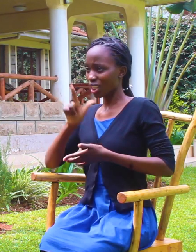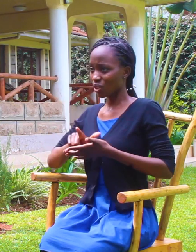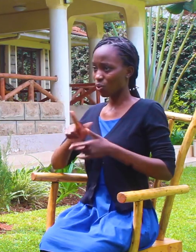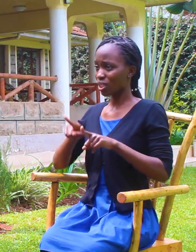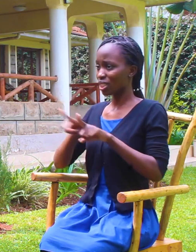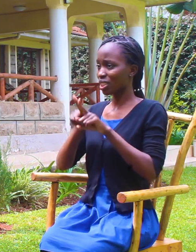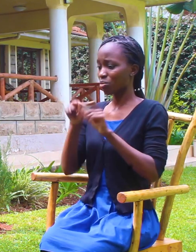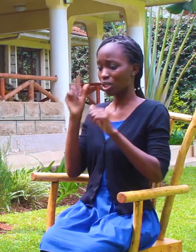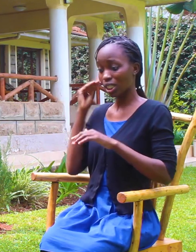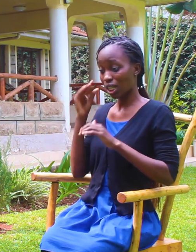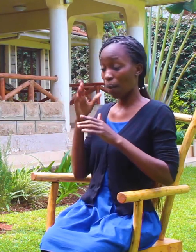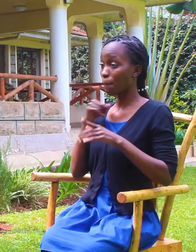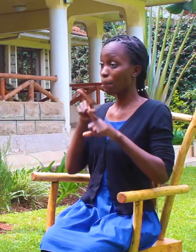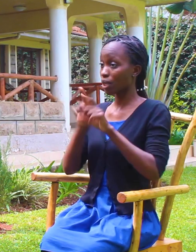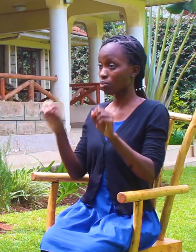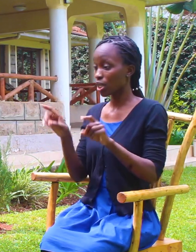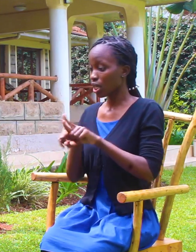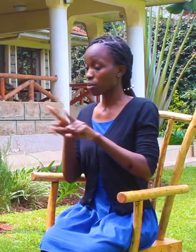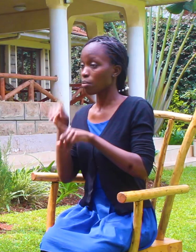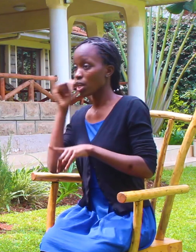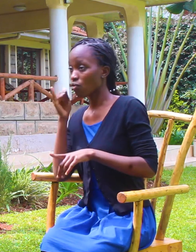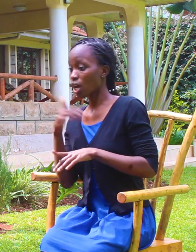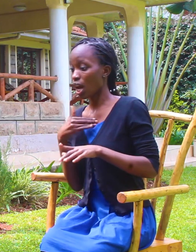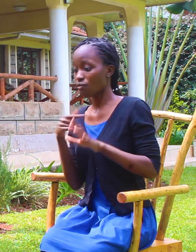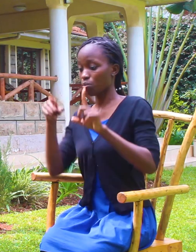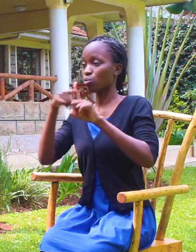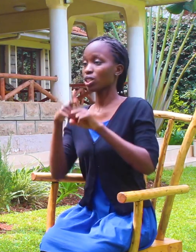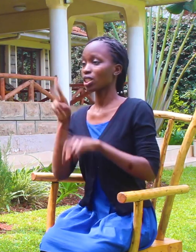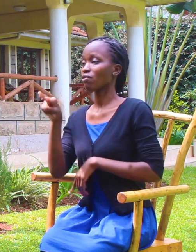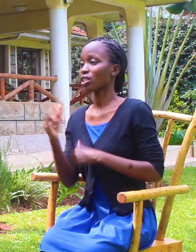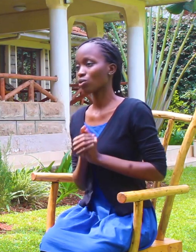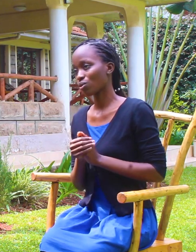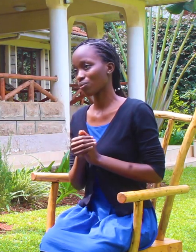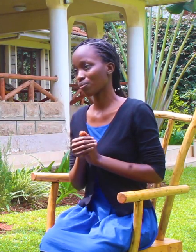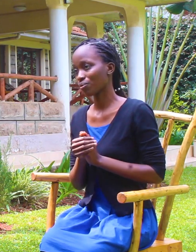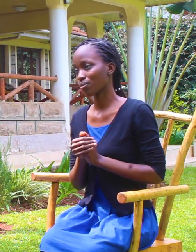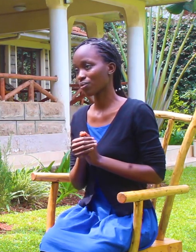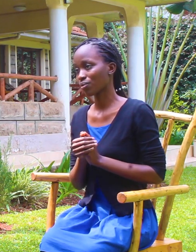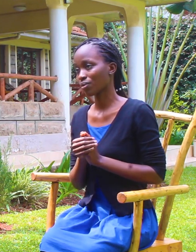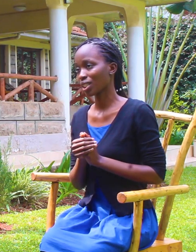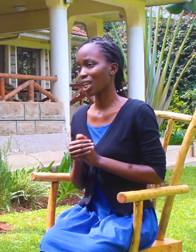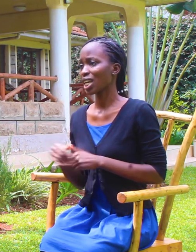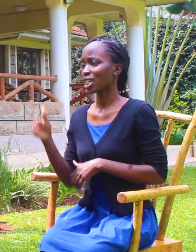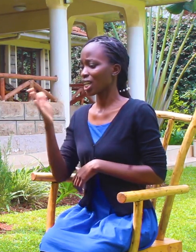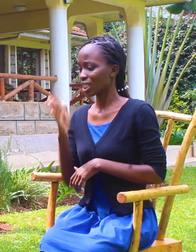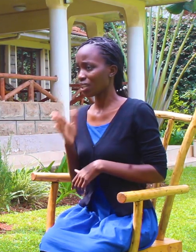the attitude that she has, a positive attitude. So it has never been a big problem to